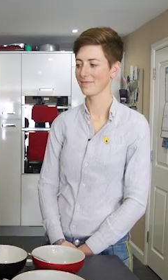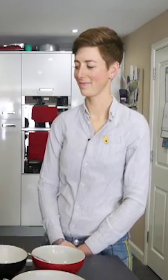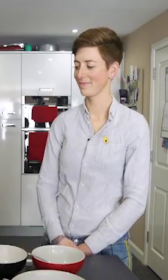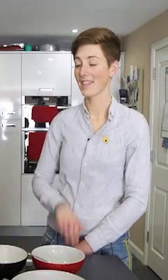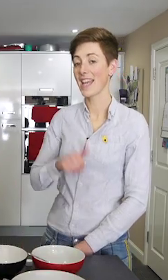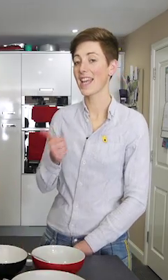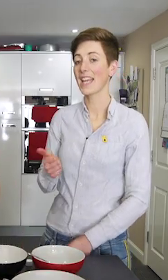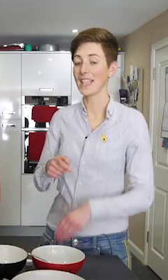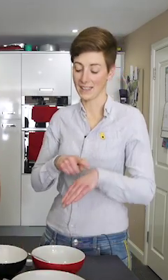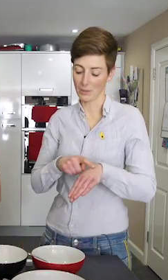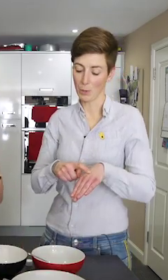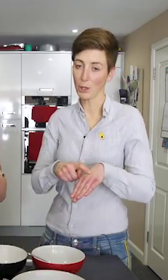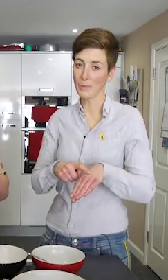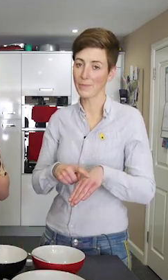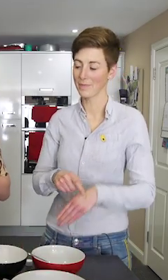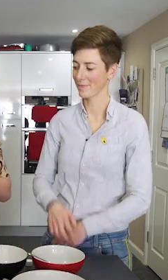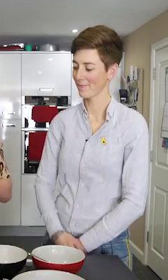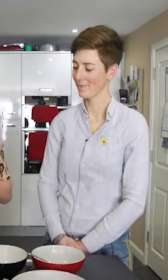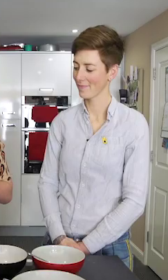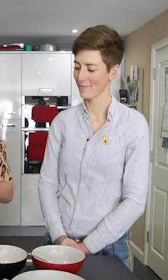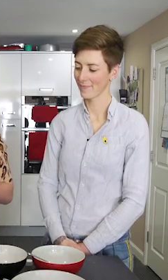Now blue. Next is blue.